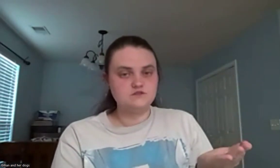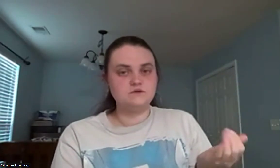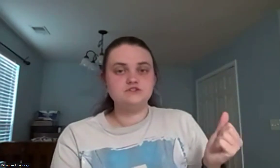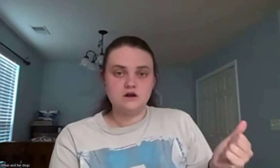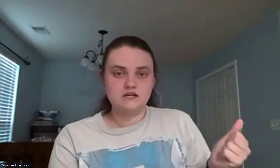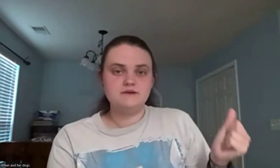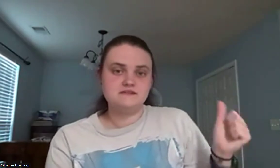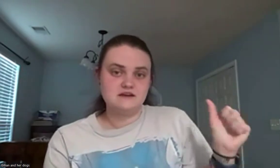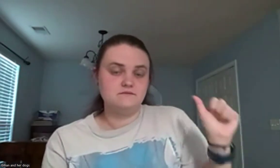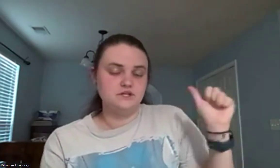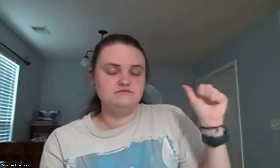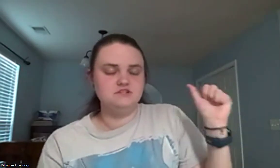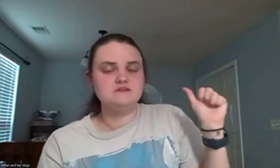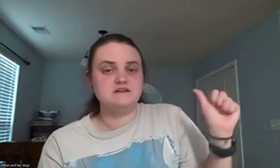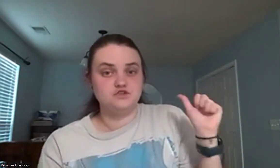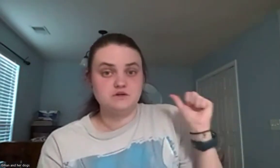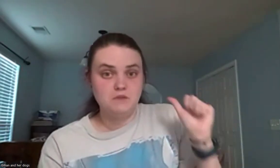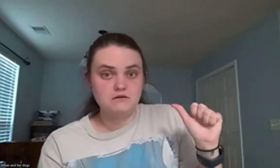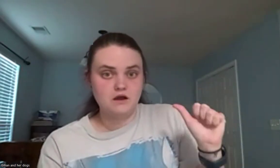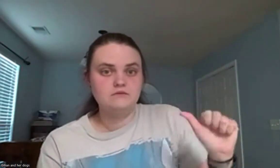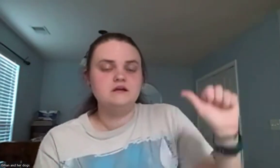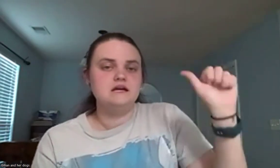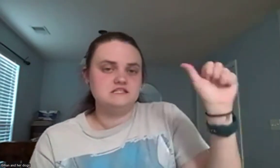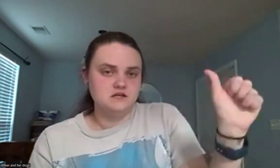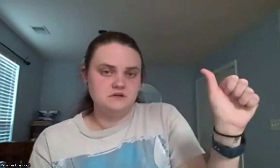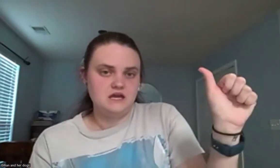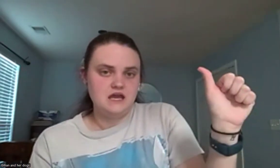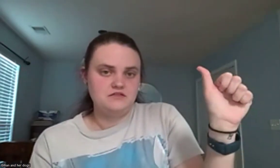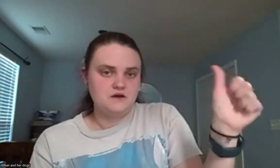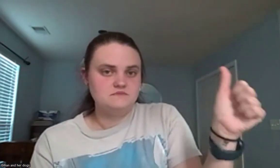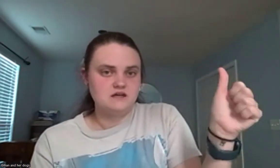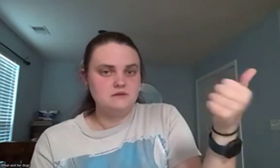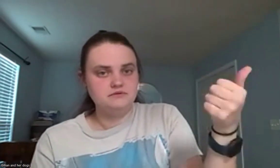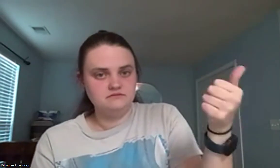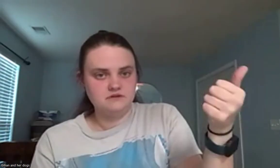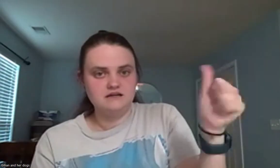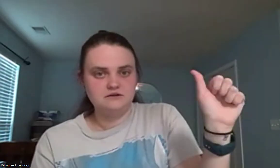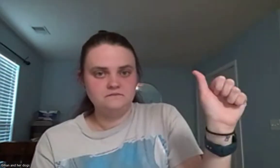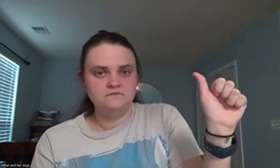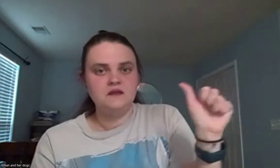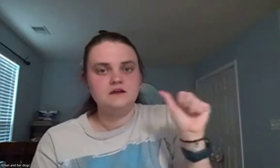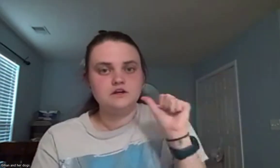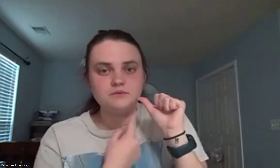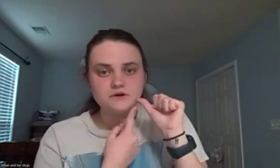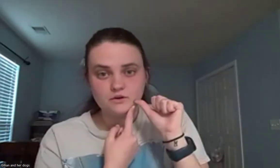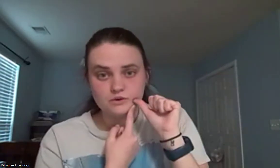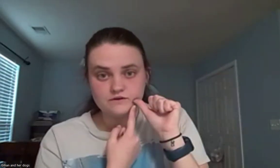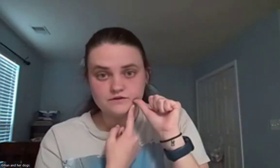when you're talking about the sign, when you do the sign for tomorrow, it's going to be a thumbs up kind of deal. You're going to put it at the corner of your